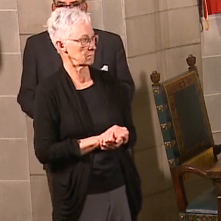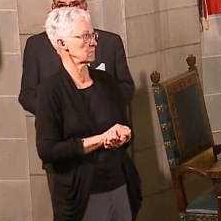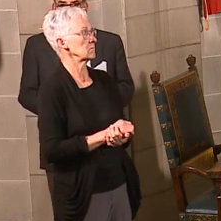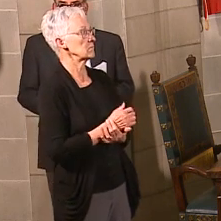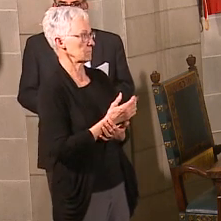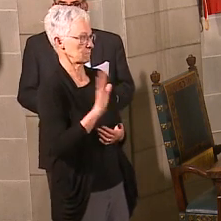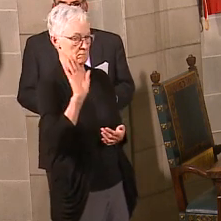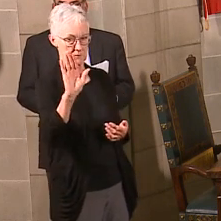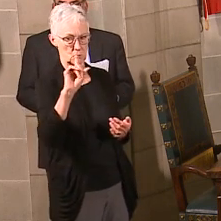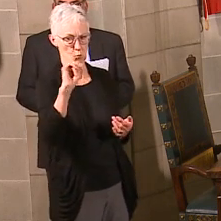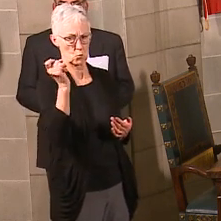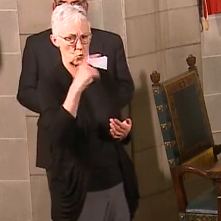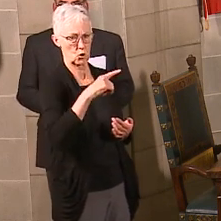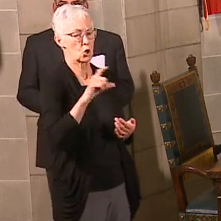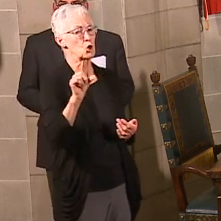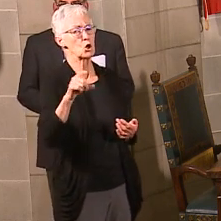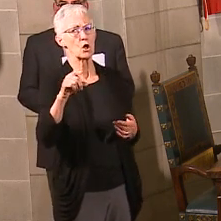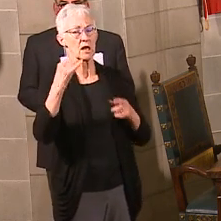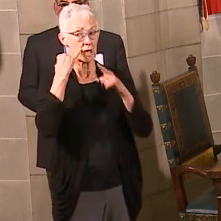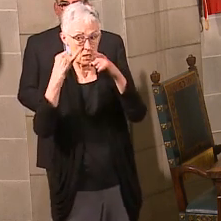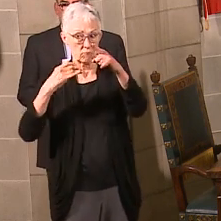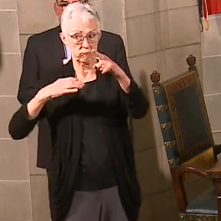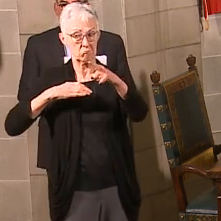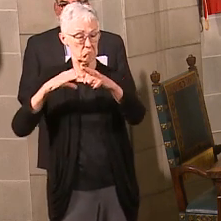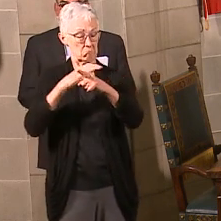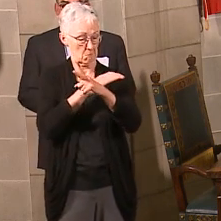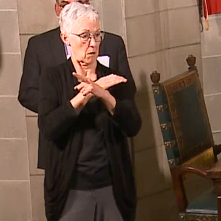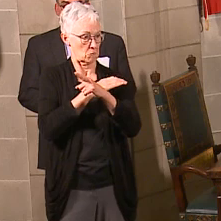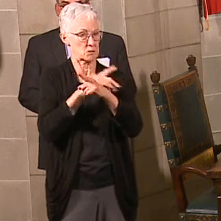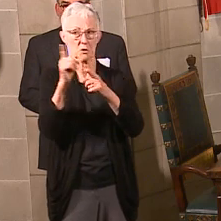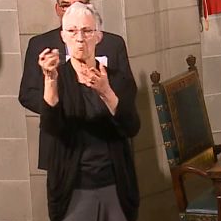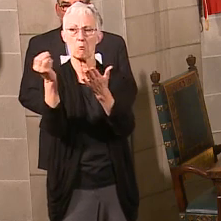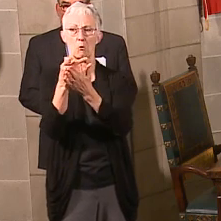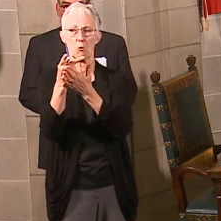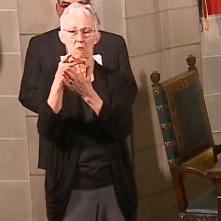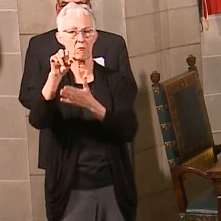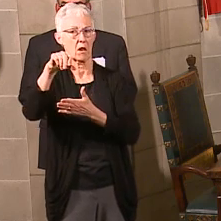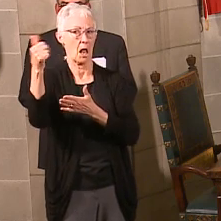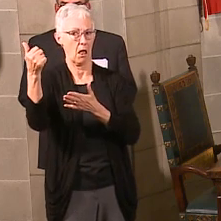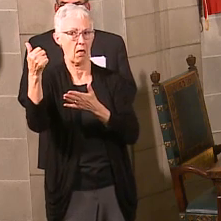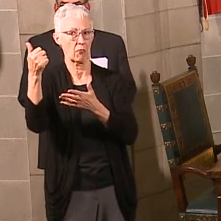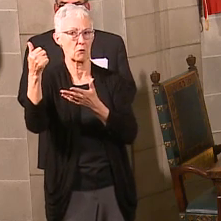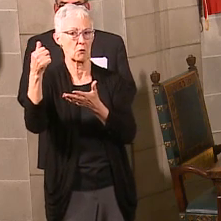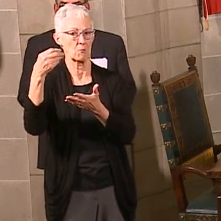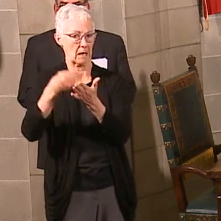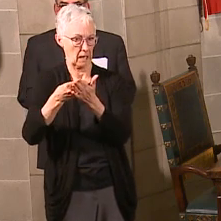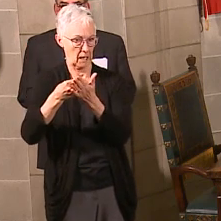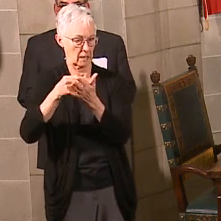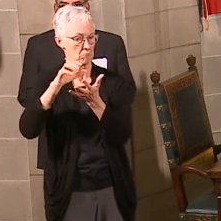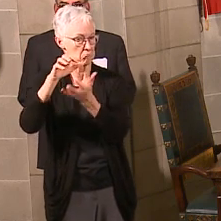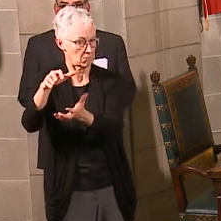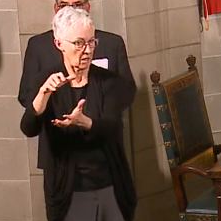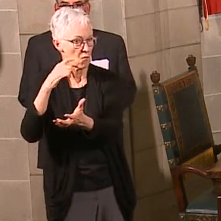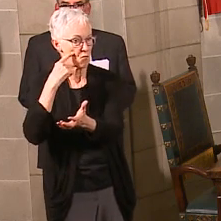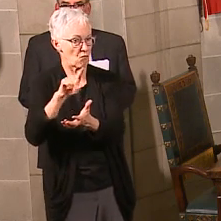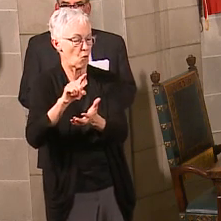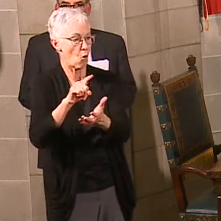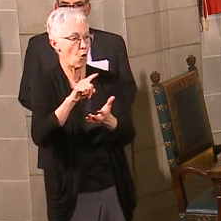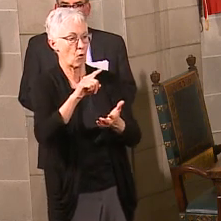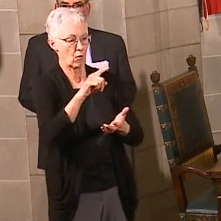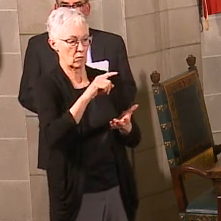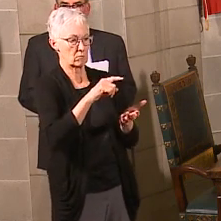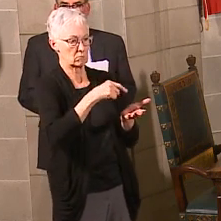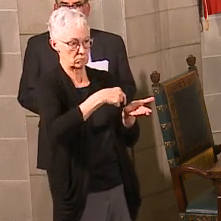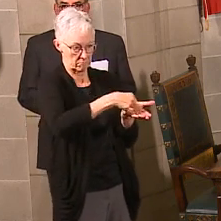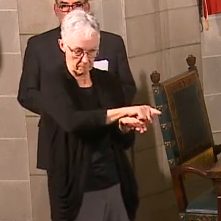So the question was, should Congress approve another package for the payment Paycheck Protection Program that would put more money into that program, because that program